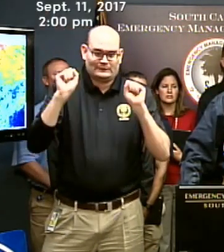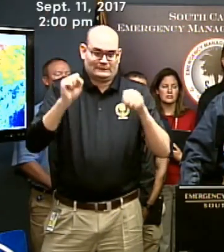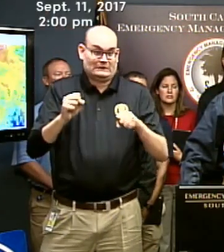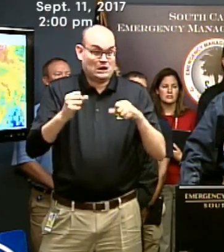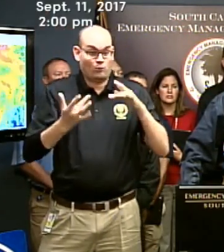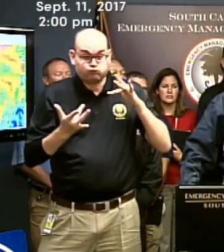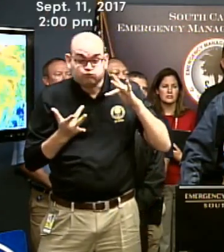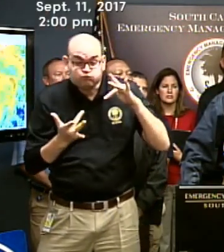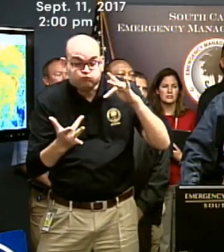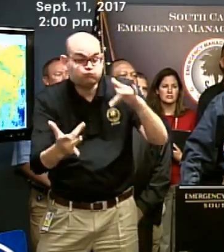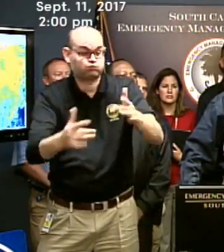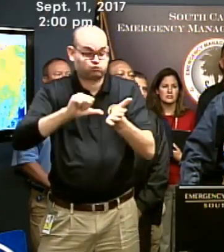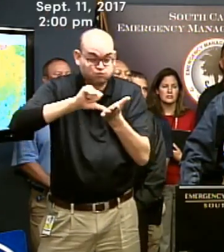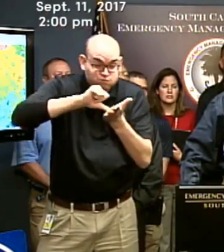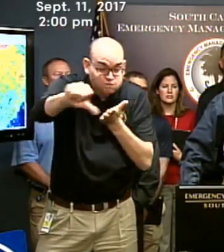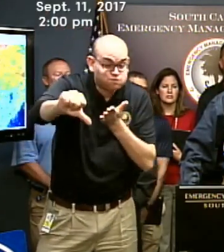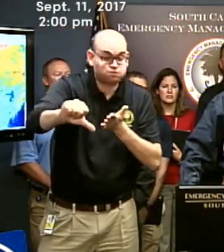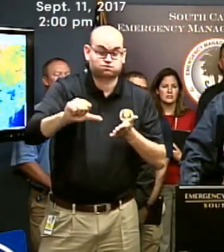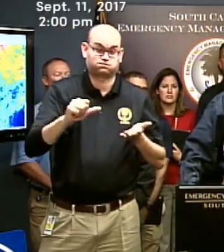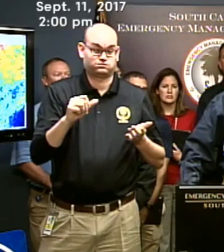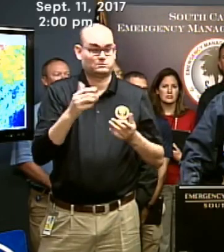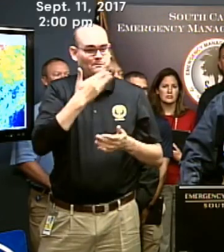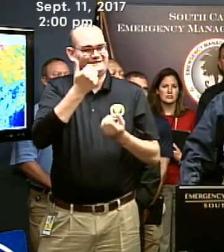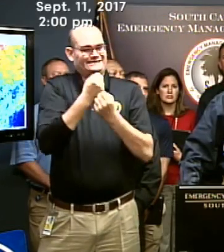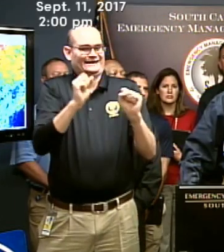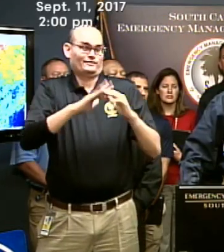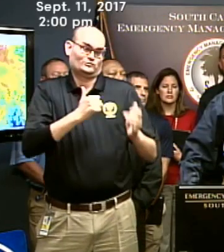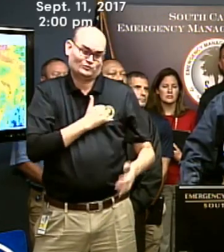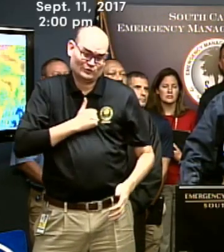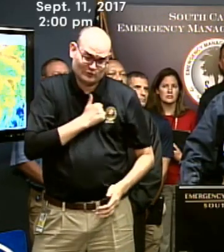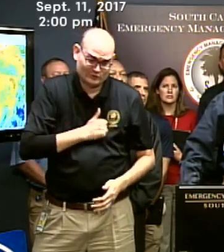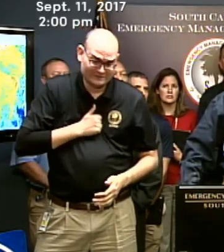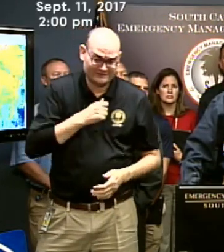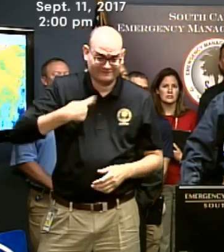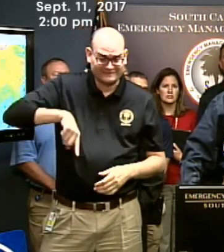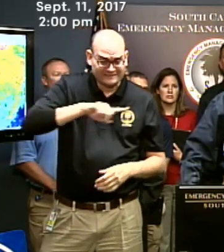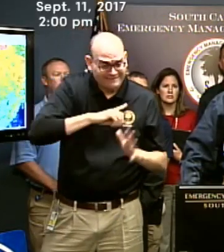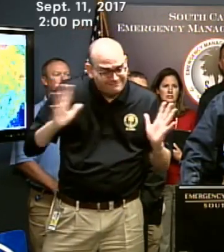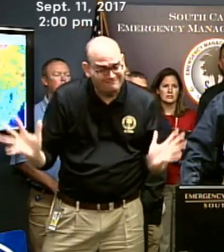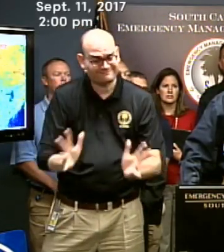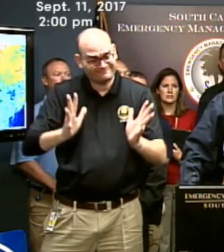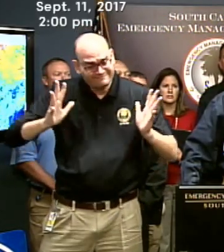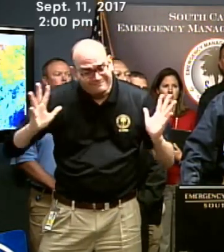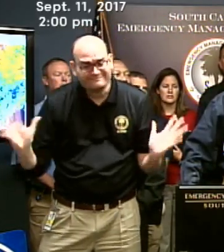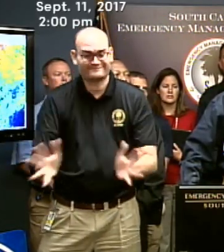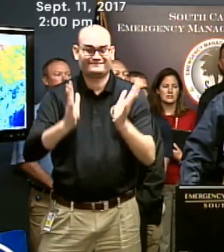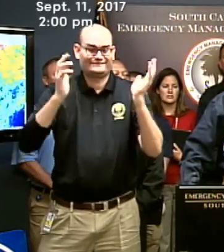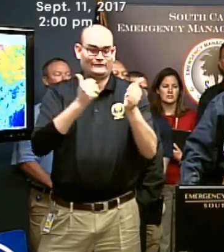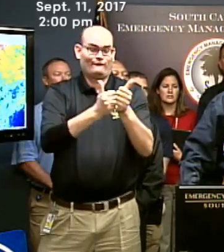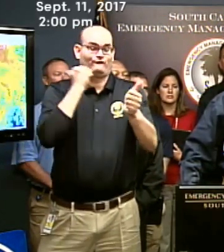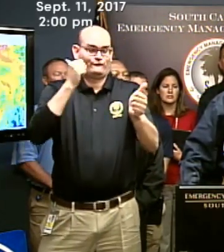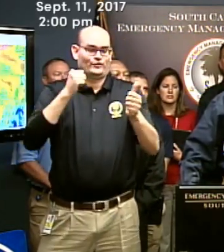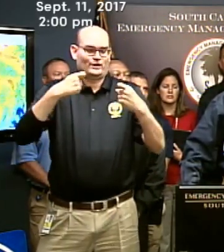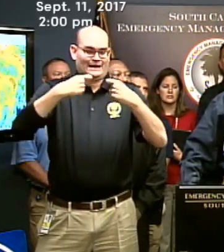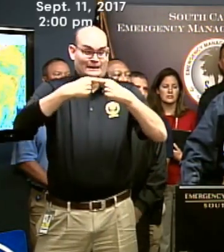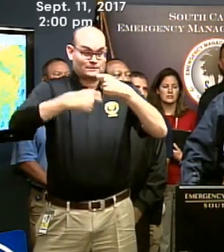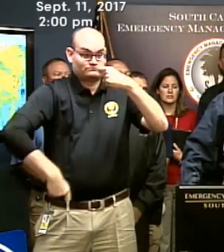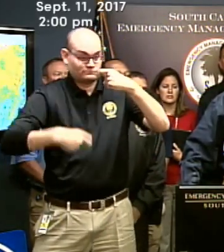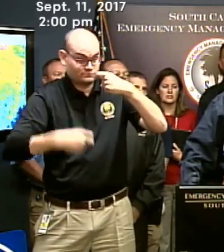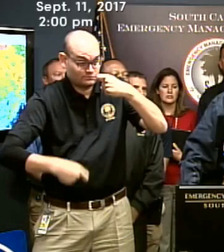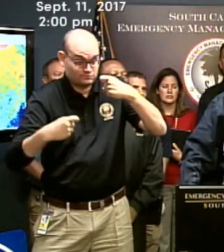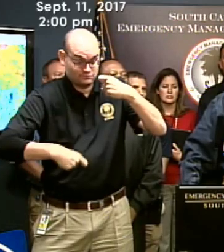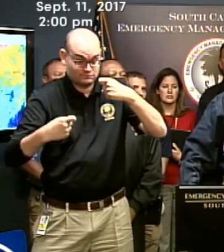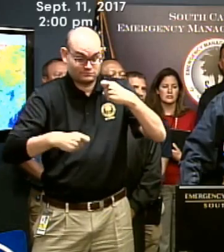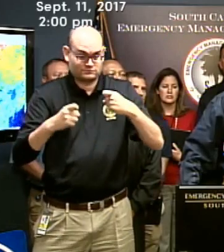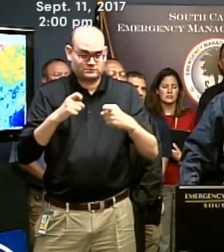warnings issued in various parts of the state. We urge everyone to stay away from downed power lines or anything that looks like a downed